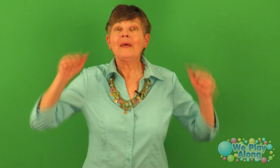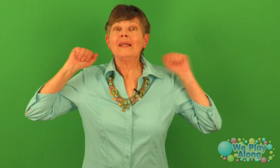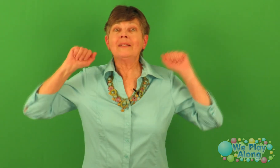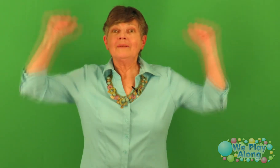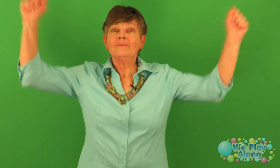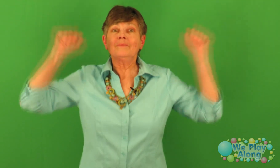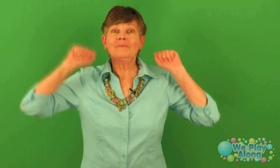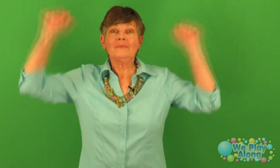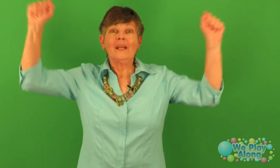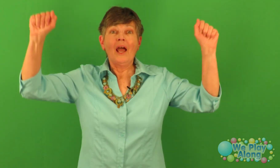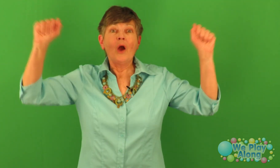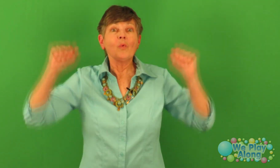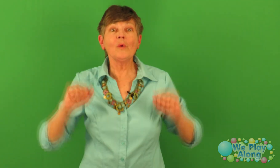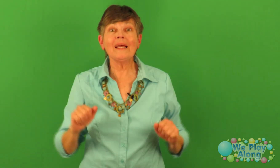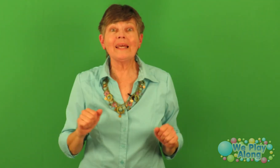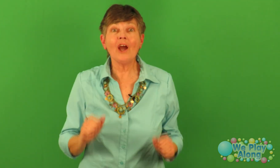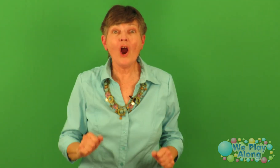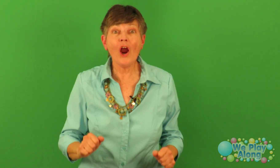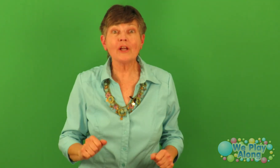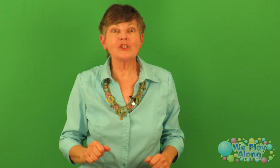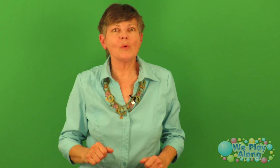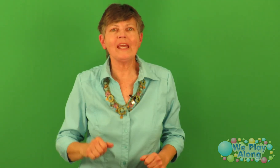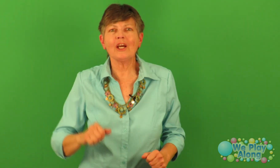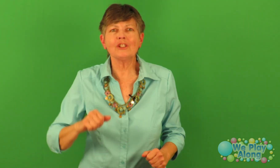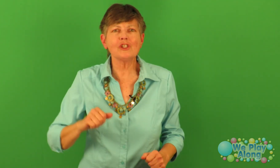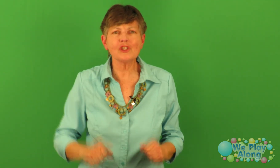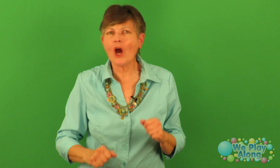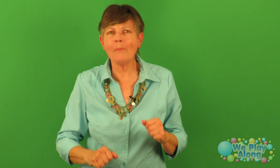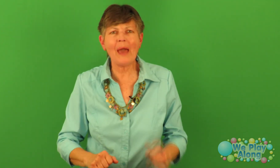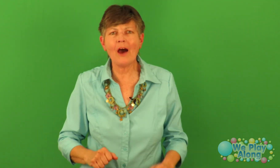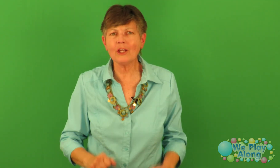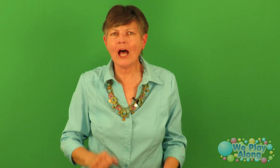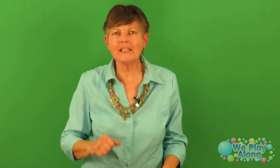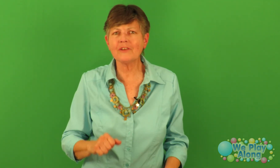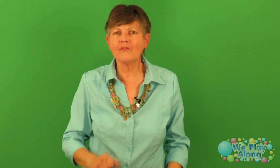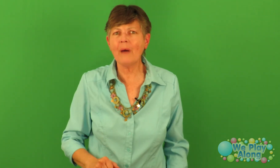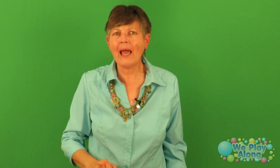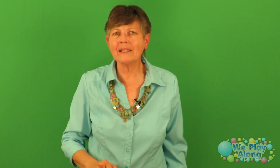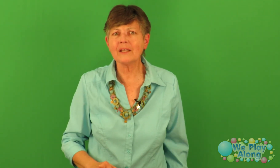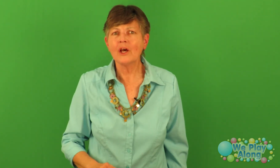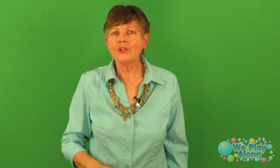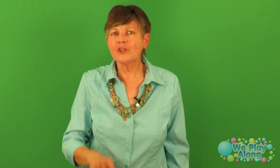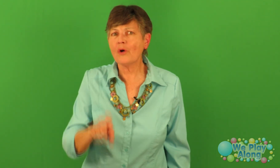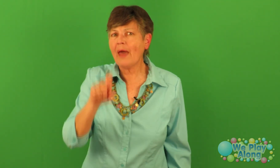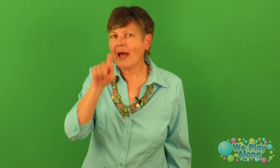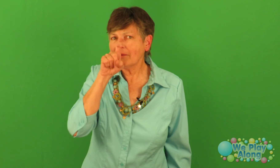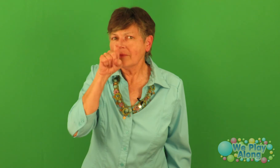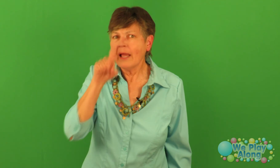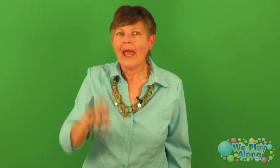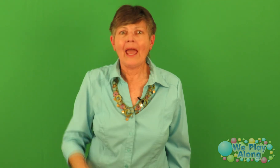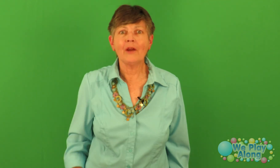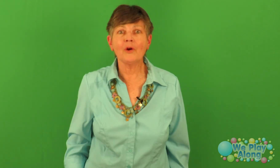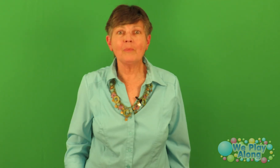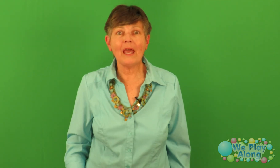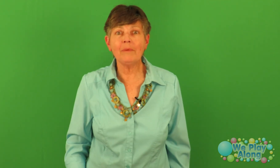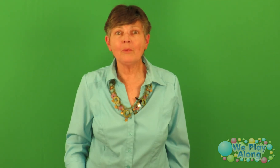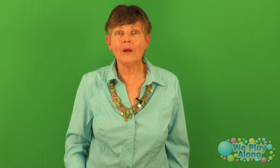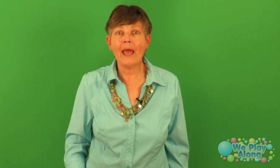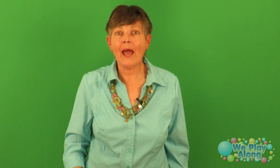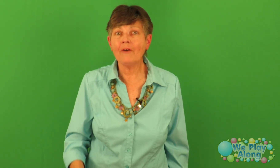been really hard so he could stomp out lots of mice, so that and her baby would have